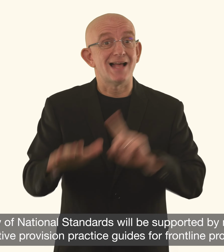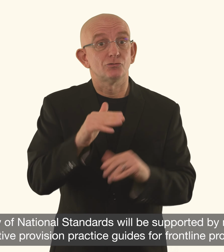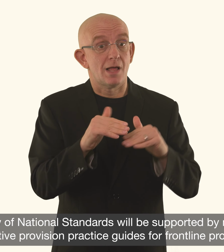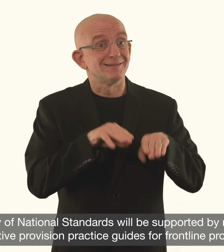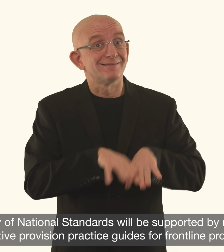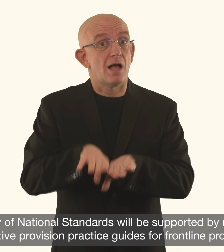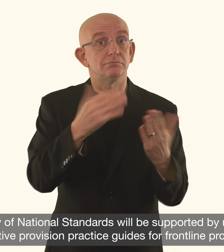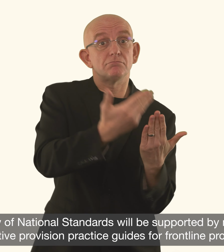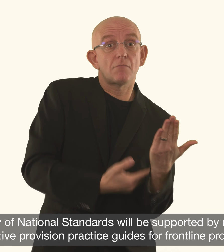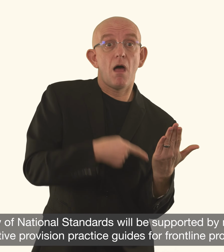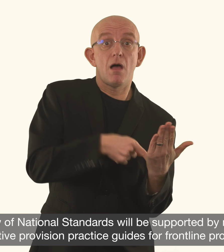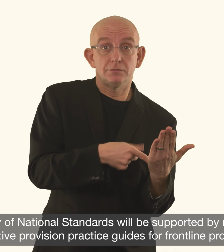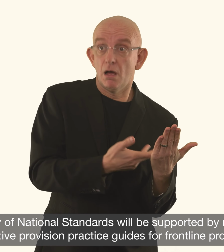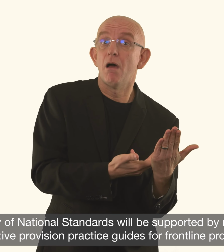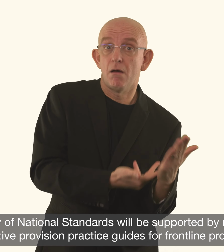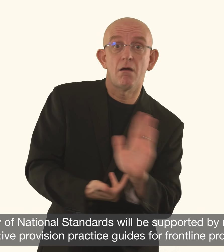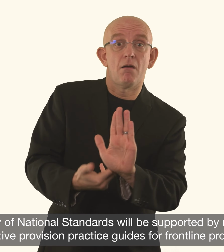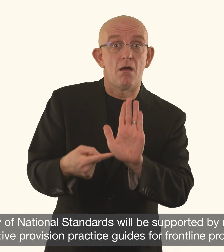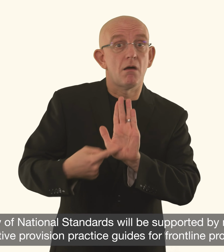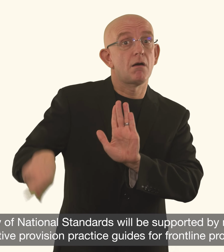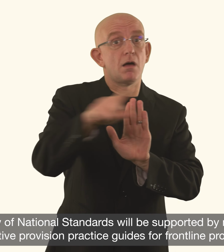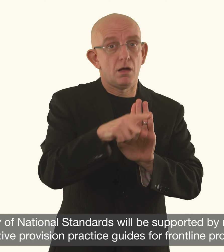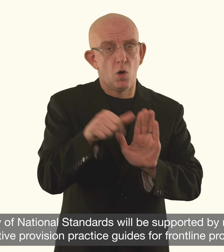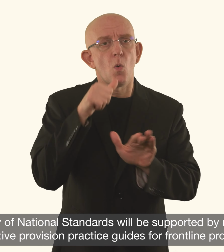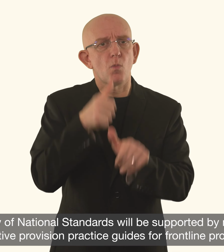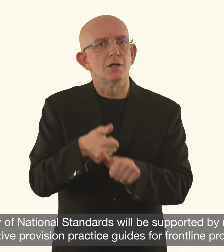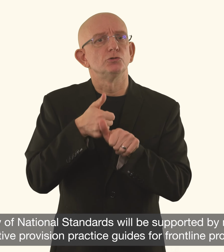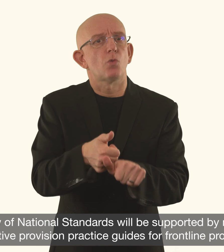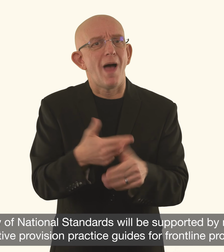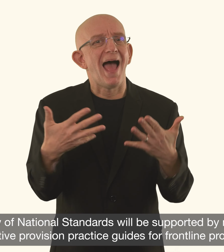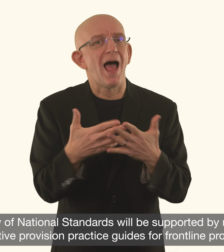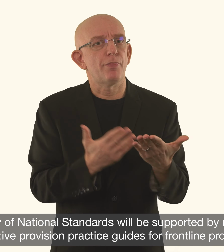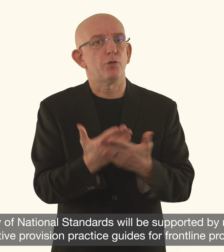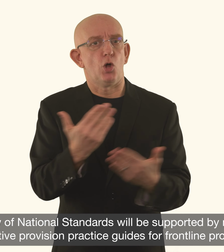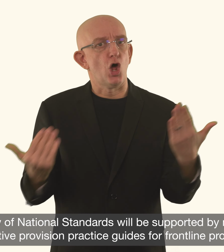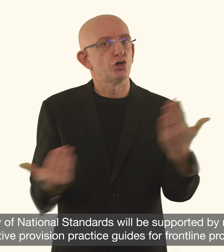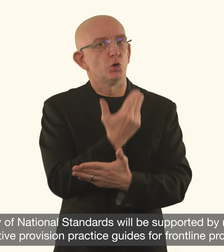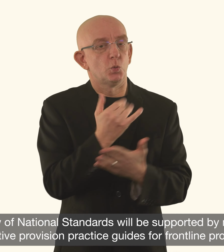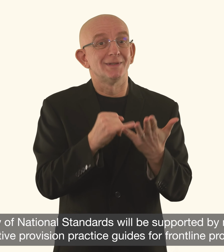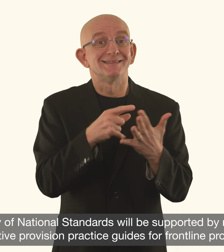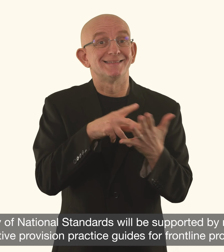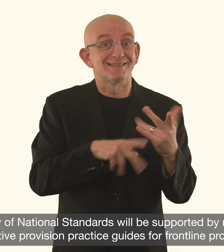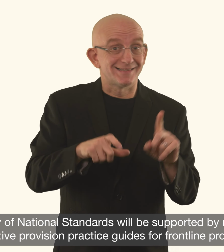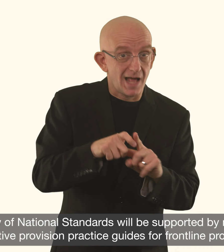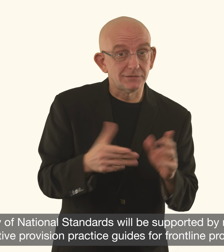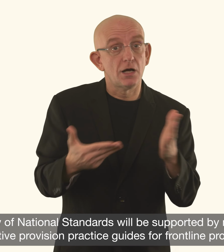The delivery of national standards will be supported by new SEND and alternative provision practice guides for frontline professionals.